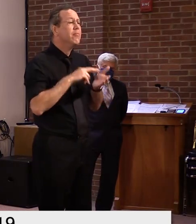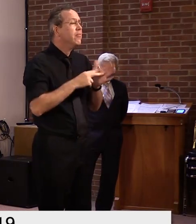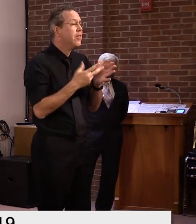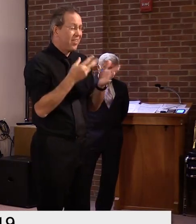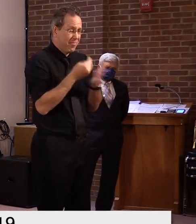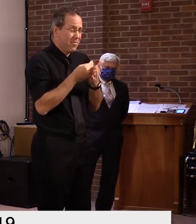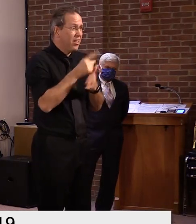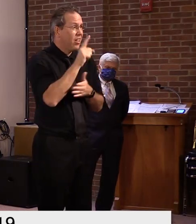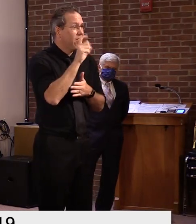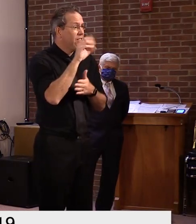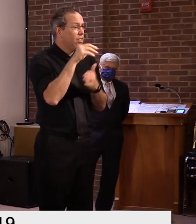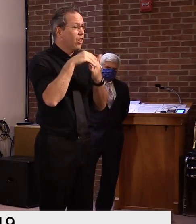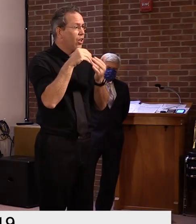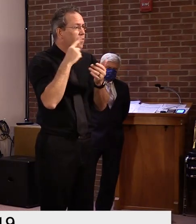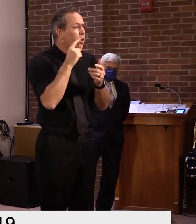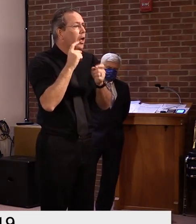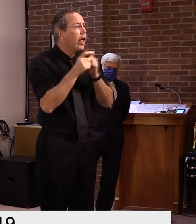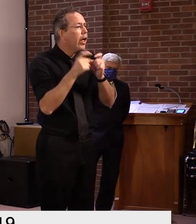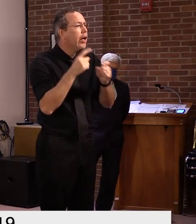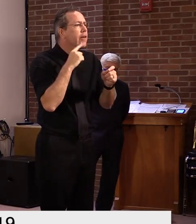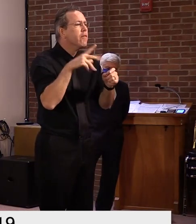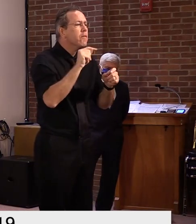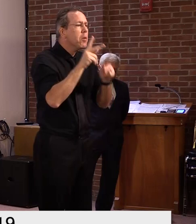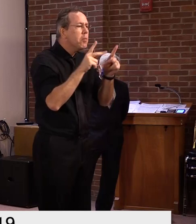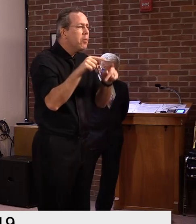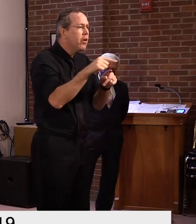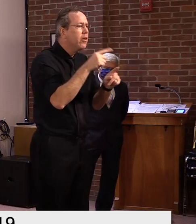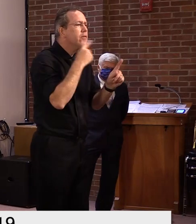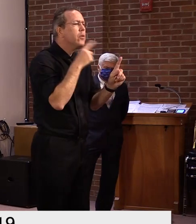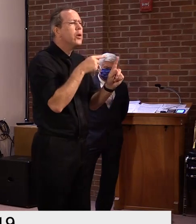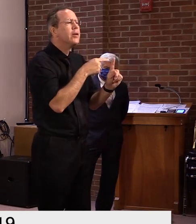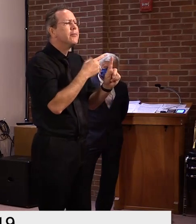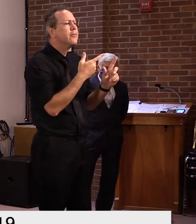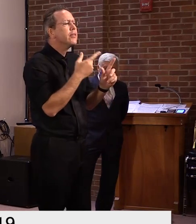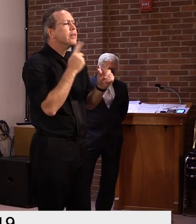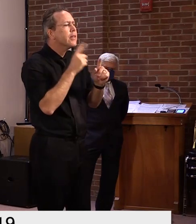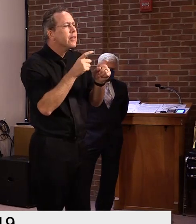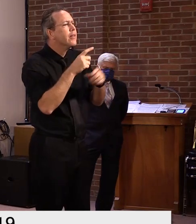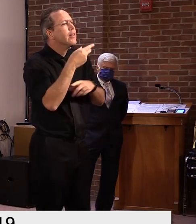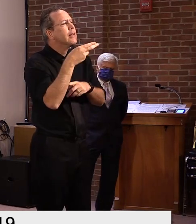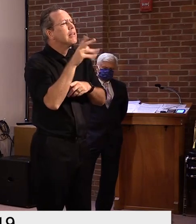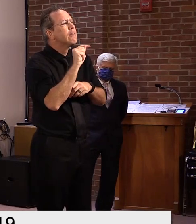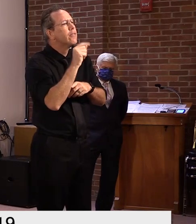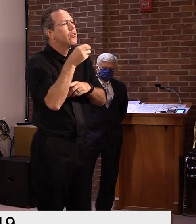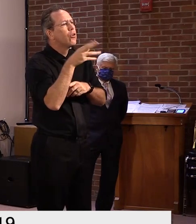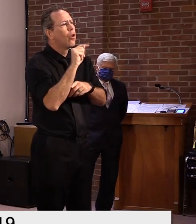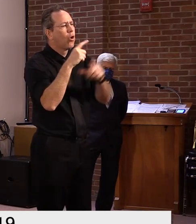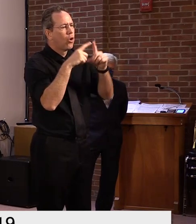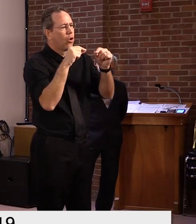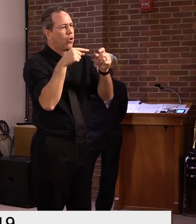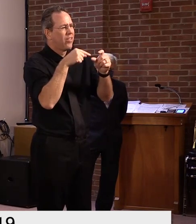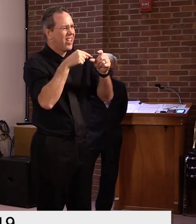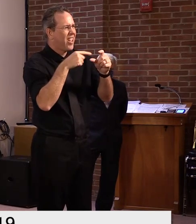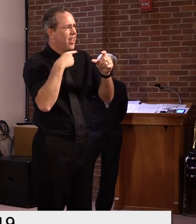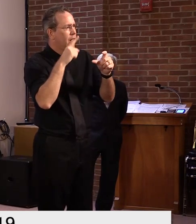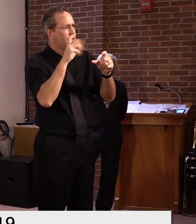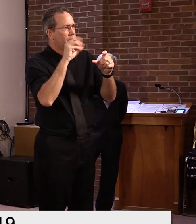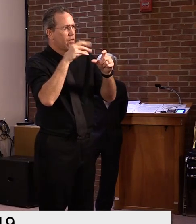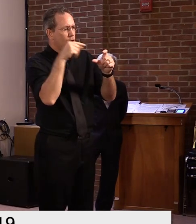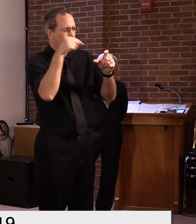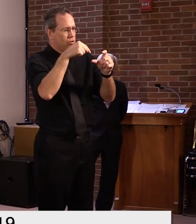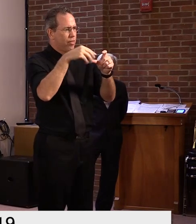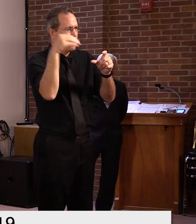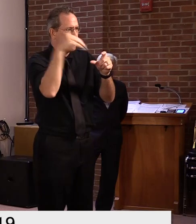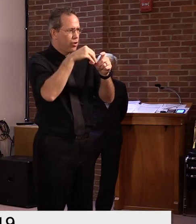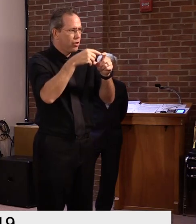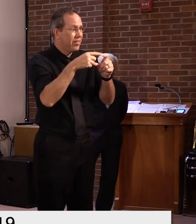Vermonters, but we are allowed to provide a discount card, as the governor referred to, where it would put the buying